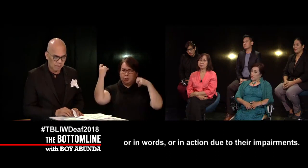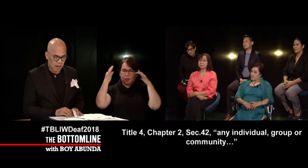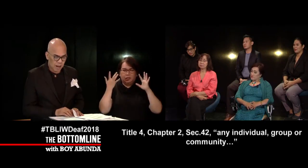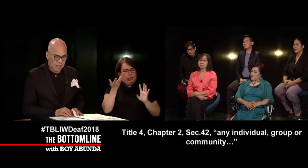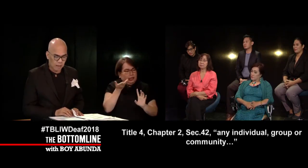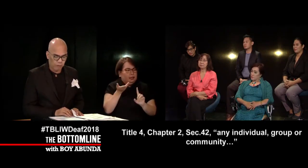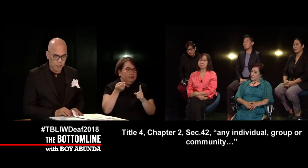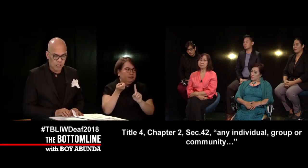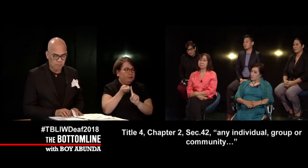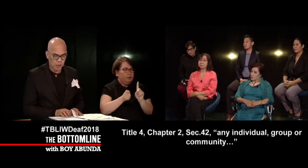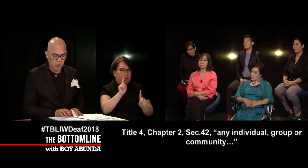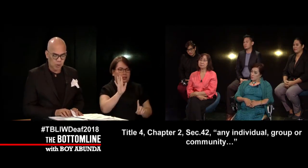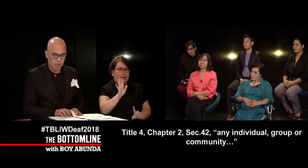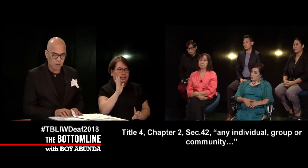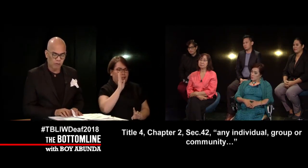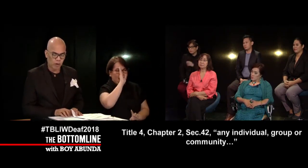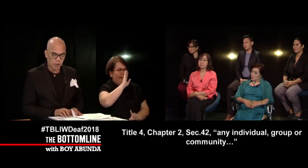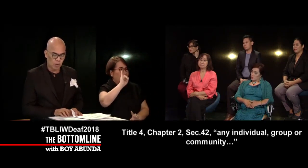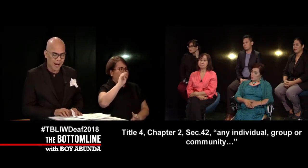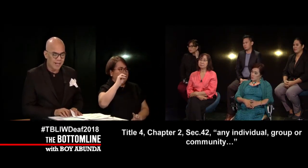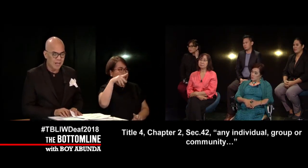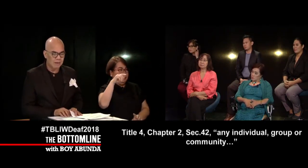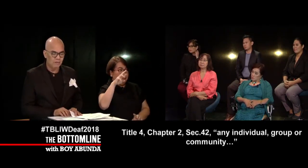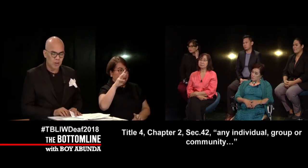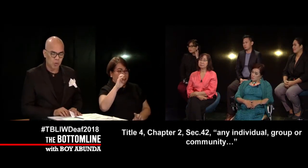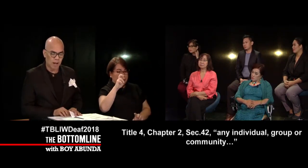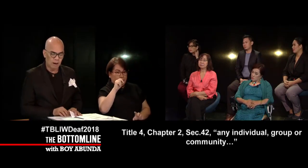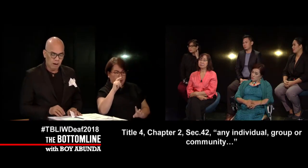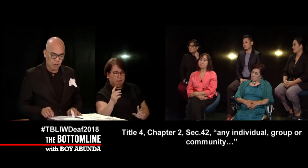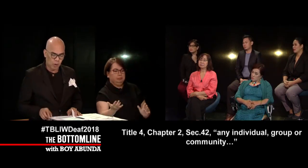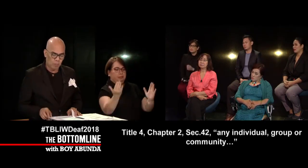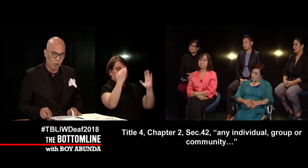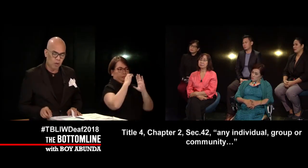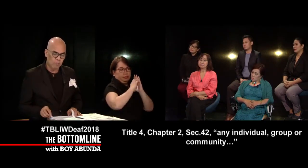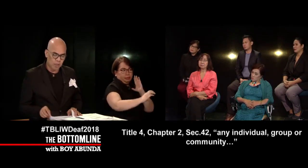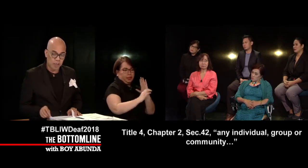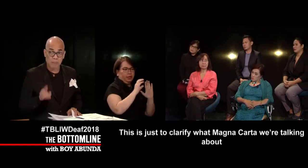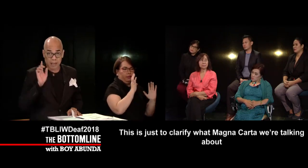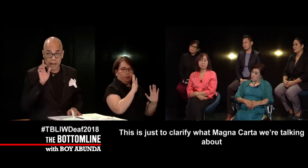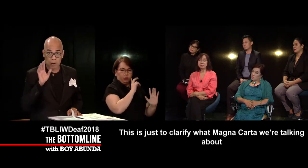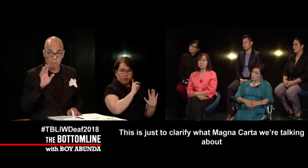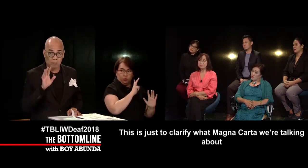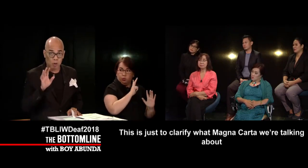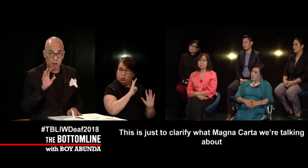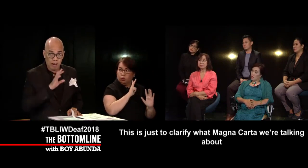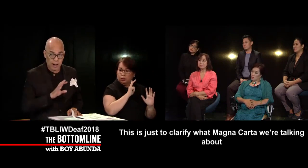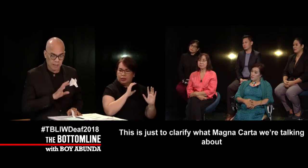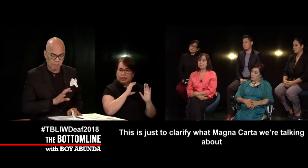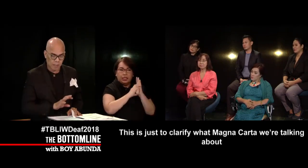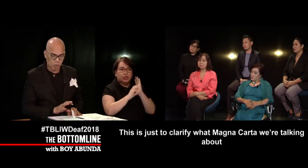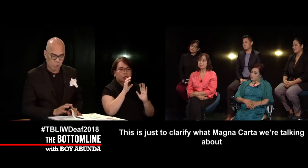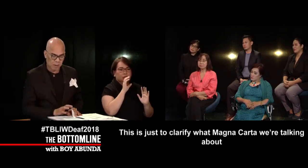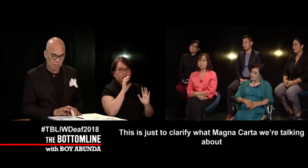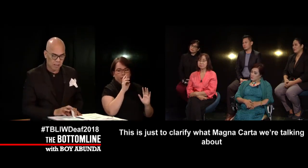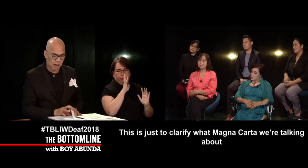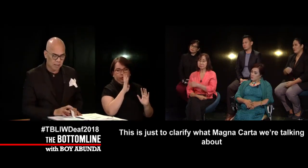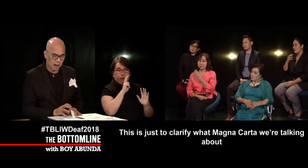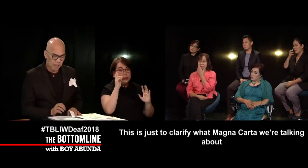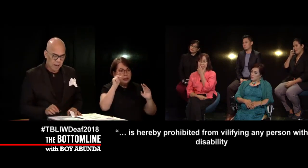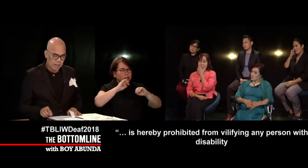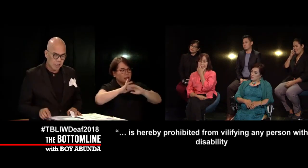impairments. Title 4, Chapter 2, Section 42, any individual, group, or community, para klaro lamang po ang ating pinag-uusapan ng